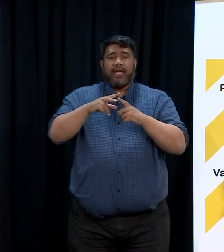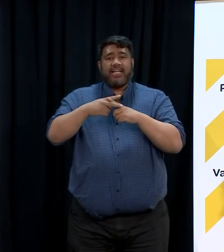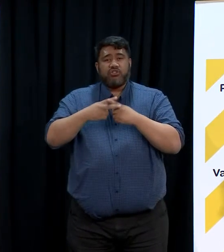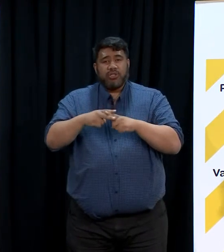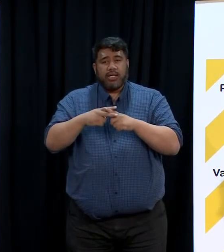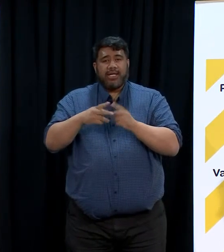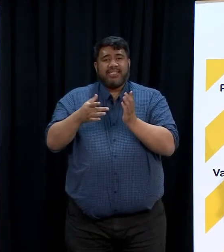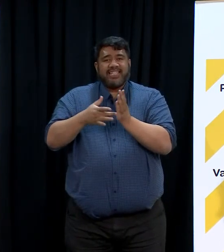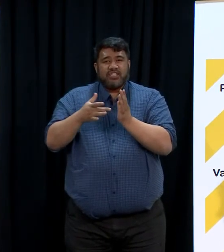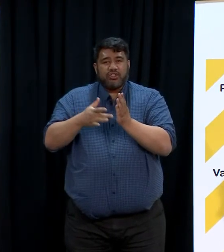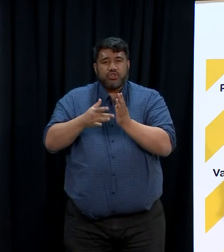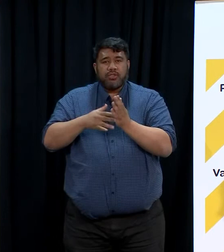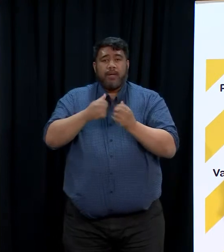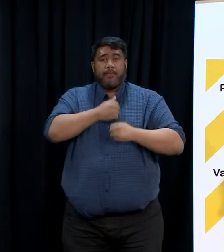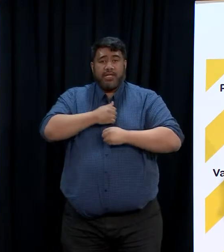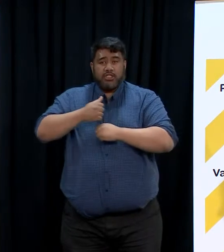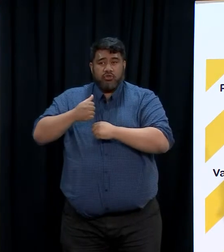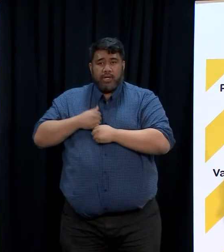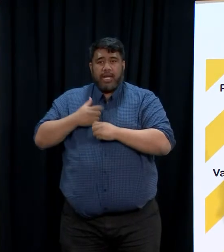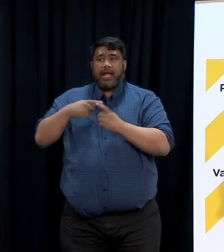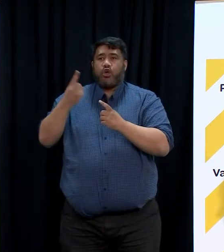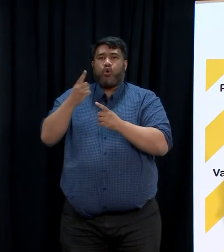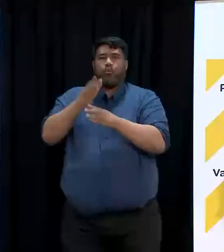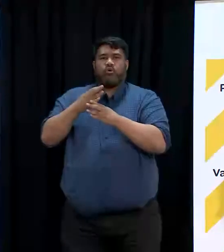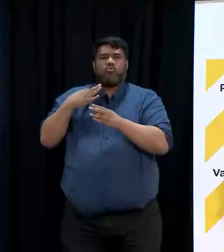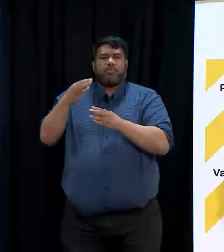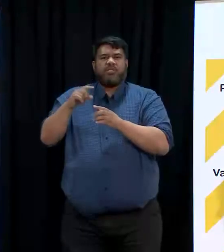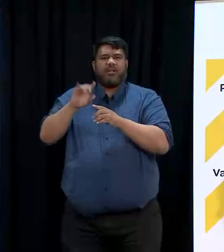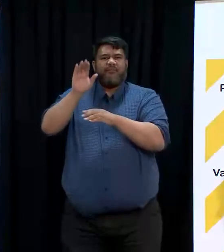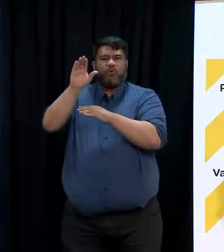technicians, military and diplomatic personnel, and